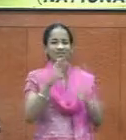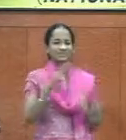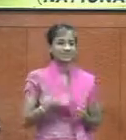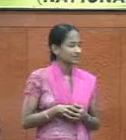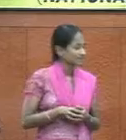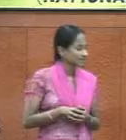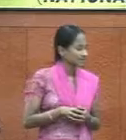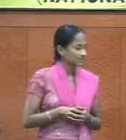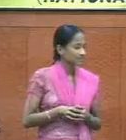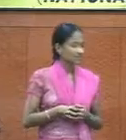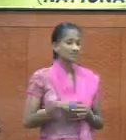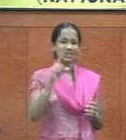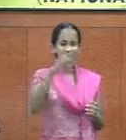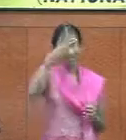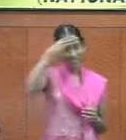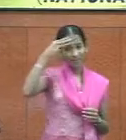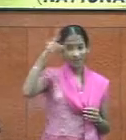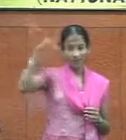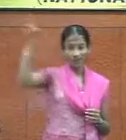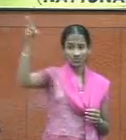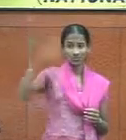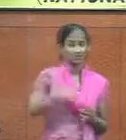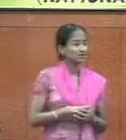that in Tamil Nadu,